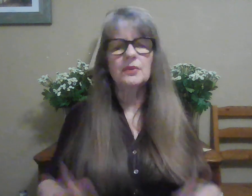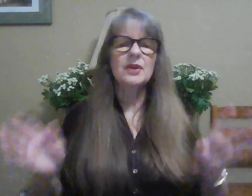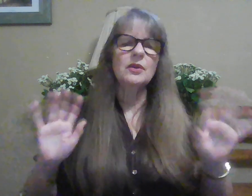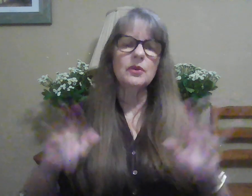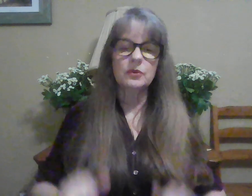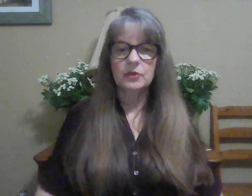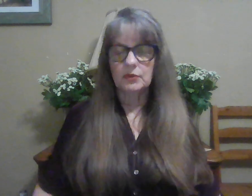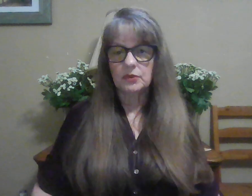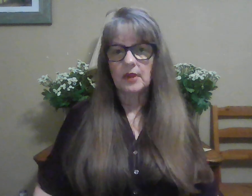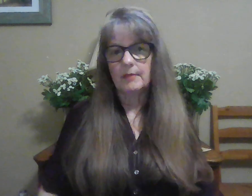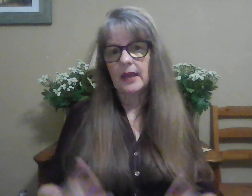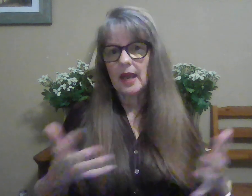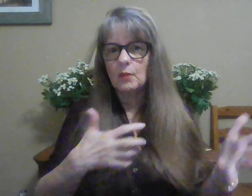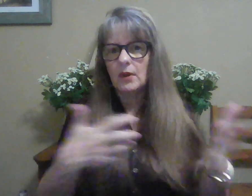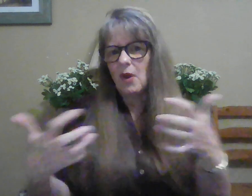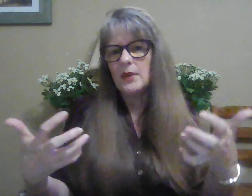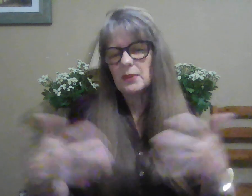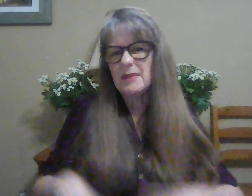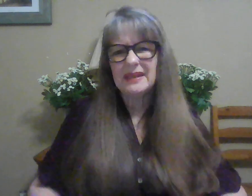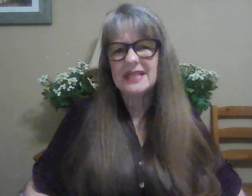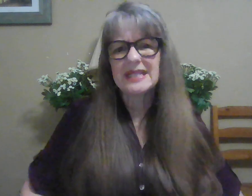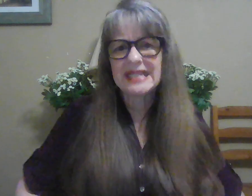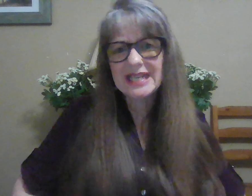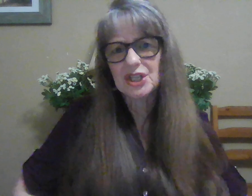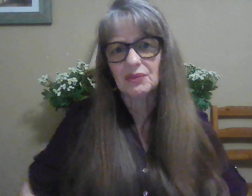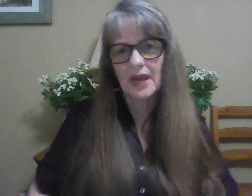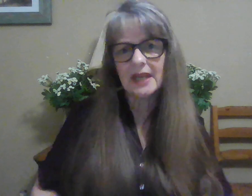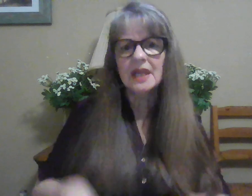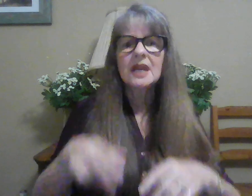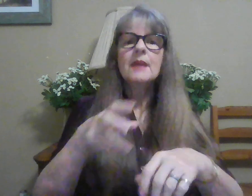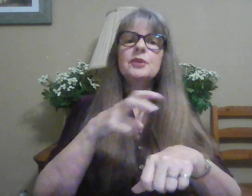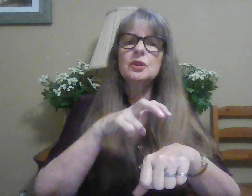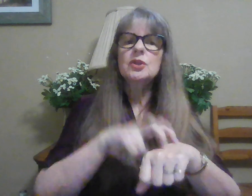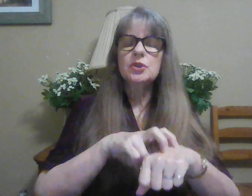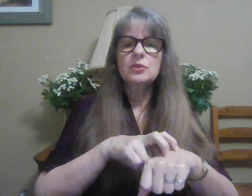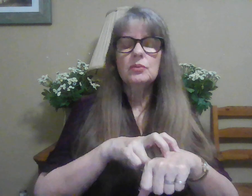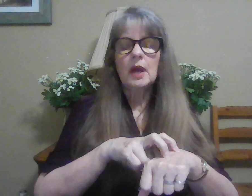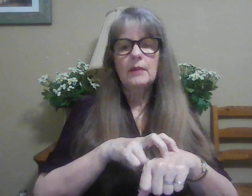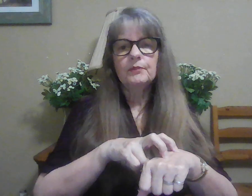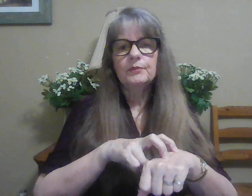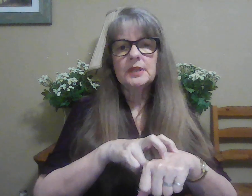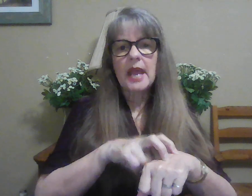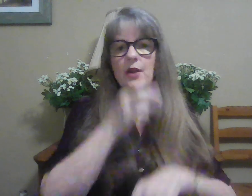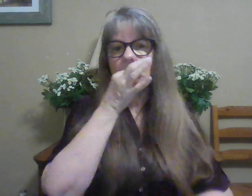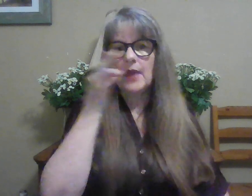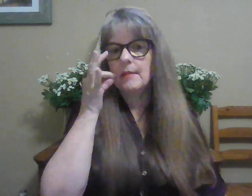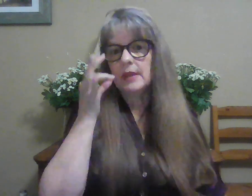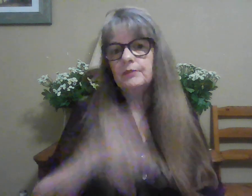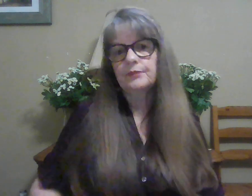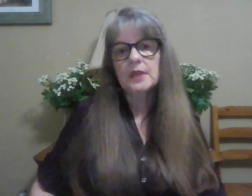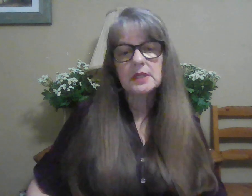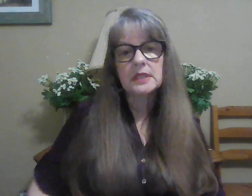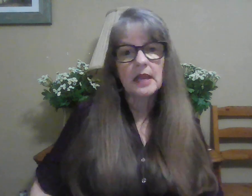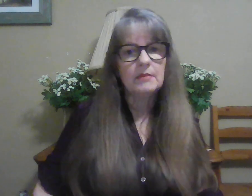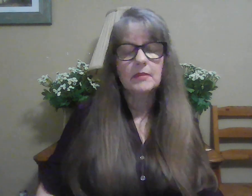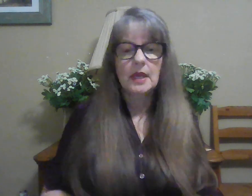no, don't do that. But I kind of always wanted to make this distinction, right? But you can do potato famine. It's the same. It